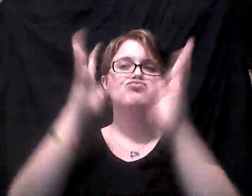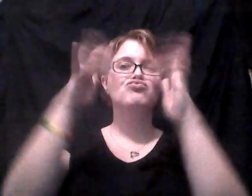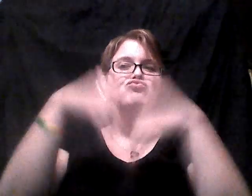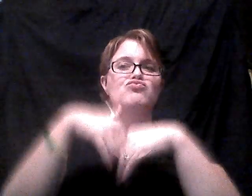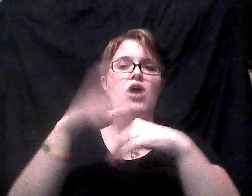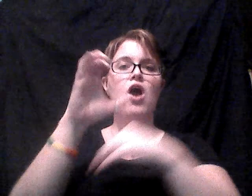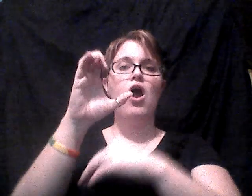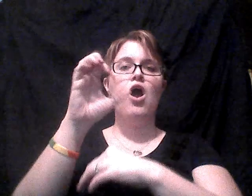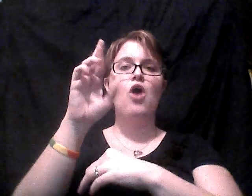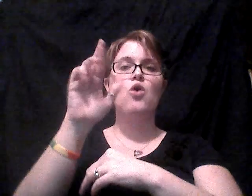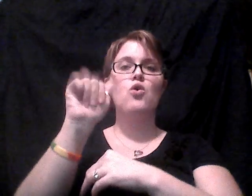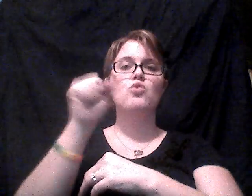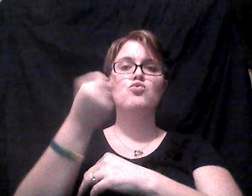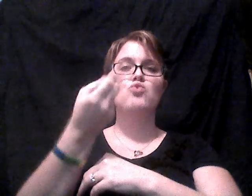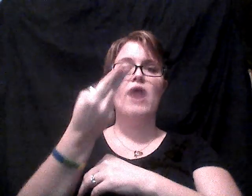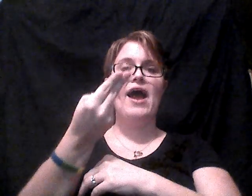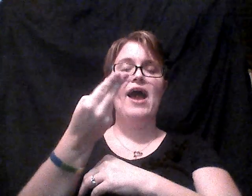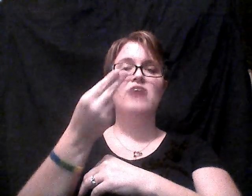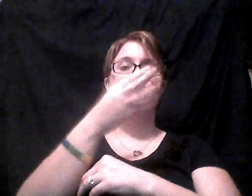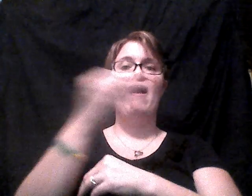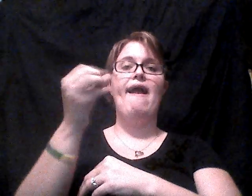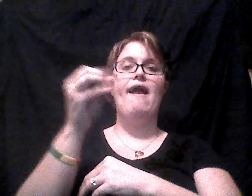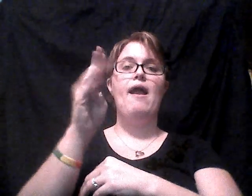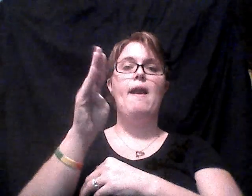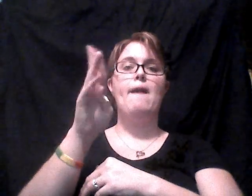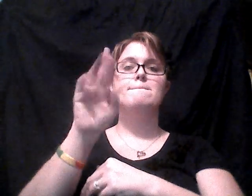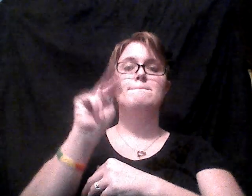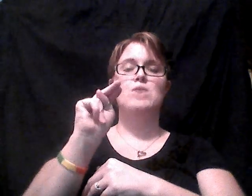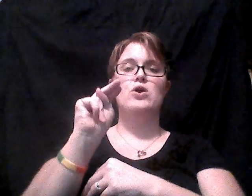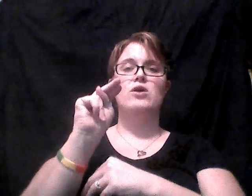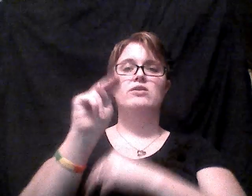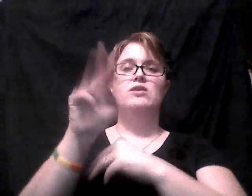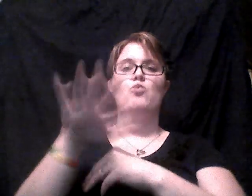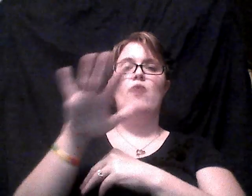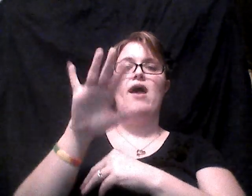to crash and burn. You're going to find a lot of analogies, I think, between our current economic